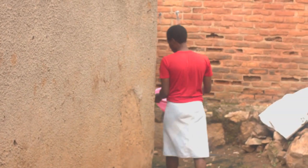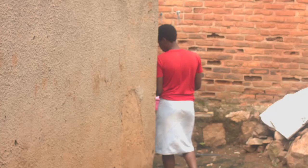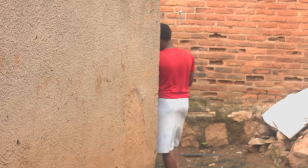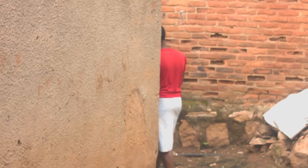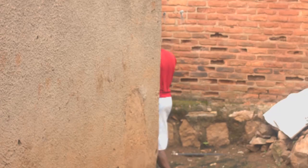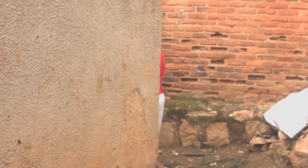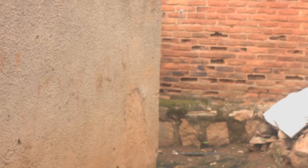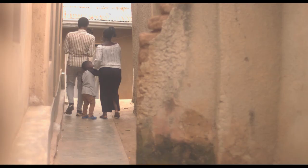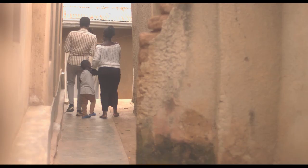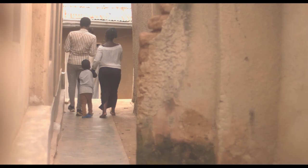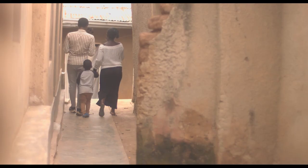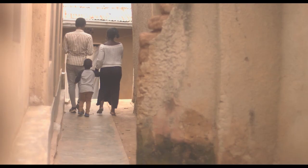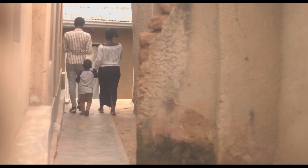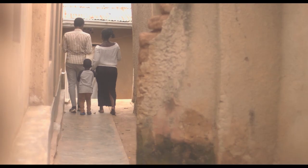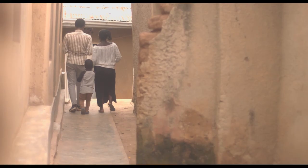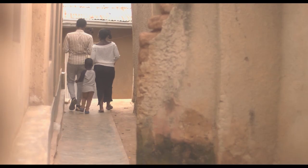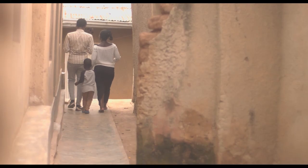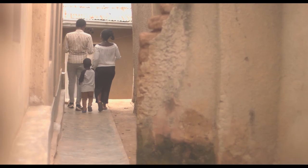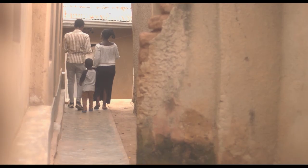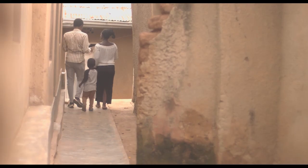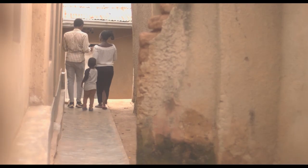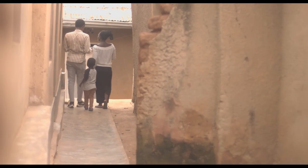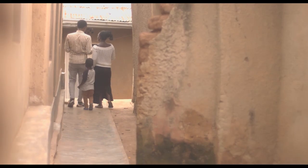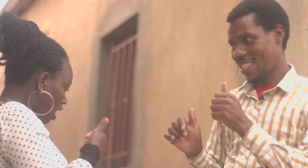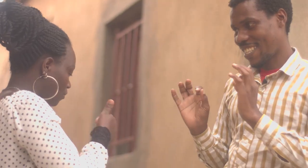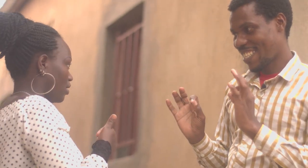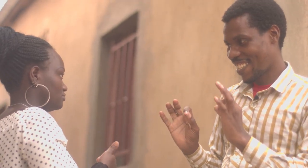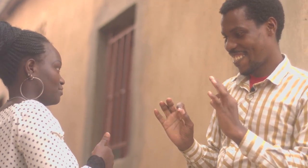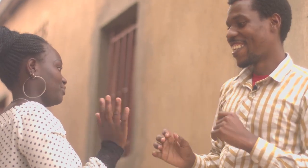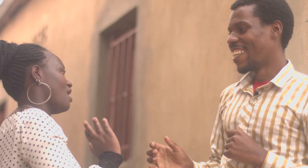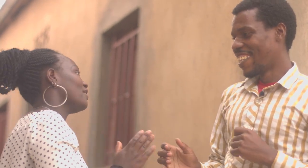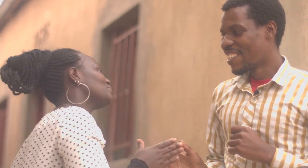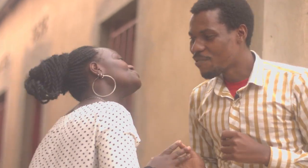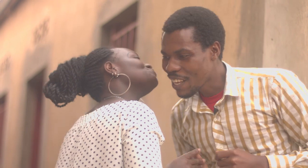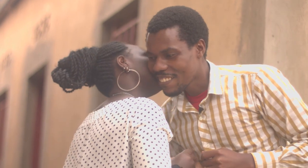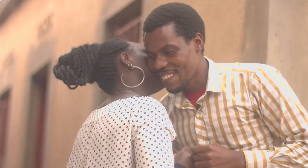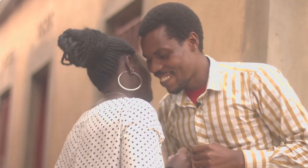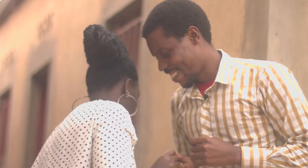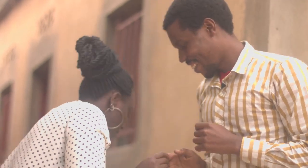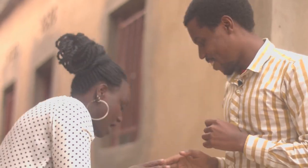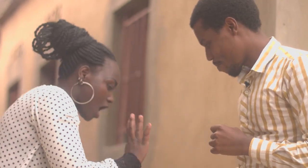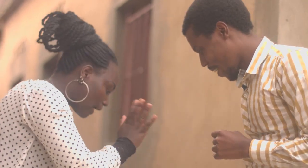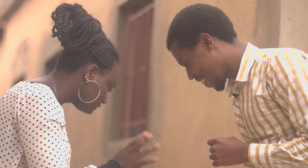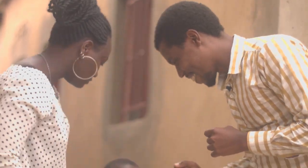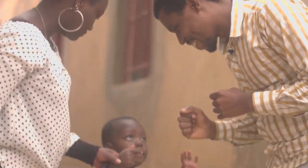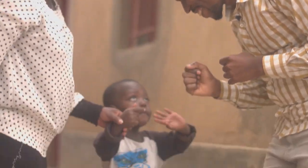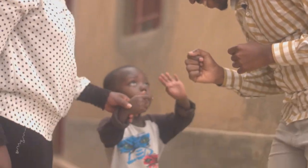are deaf and hard of hearing. Who is Habimana, a shoemaker? Every day